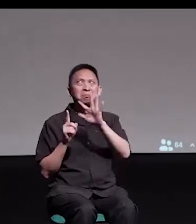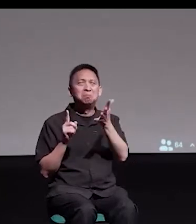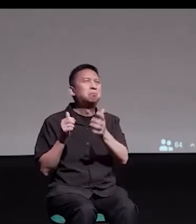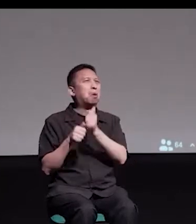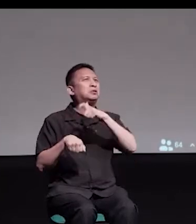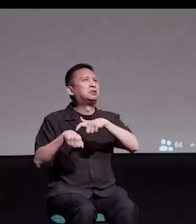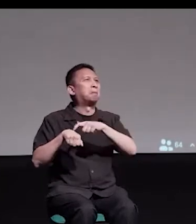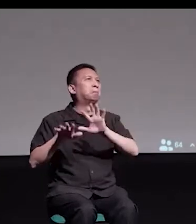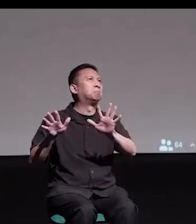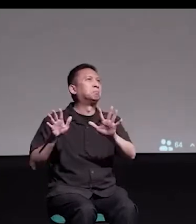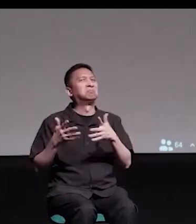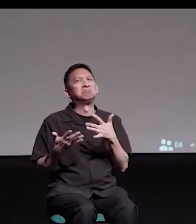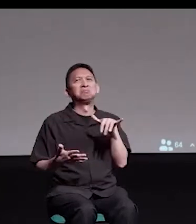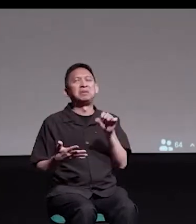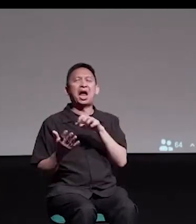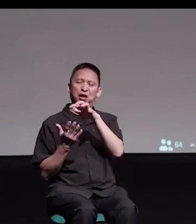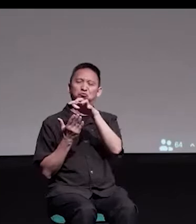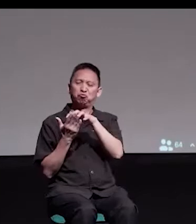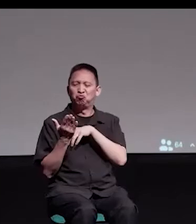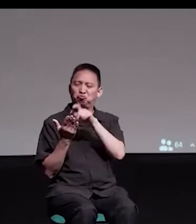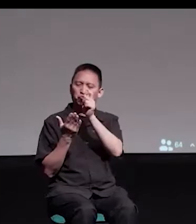with words and